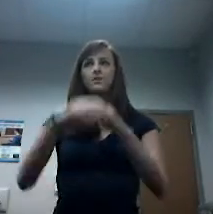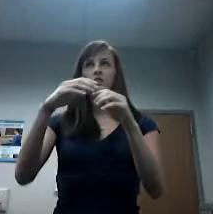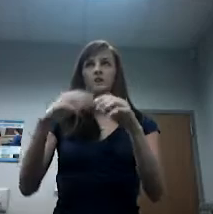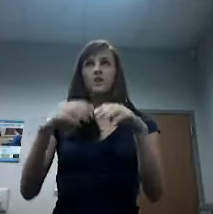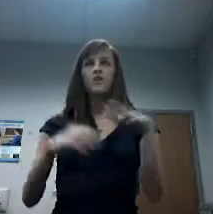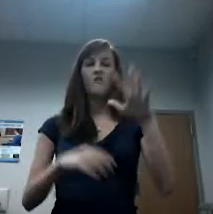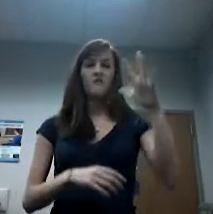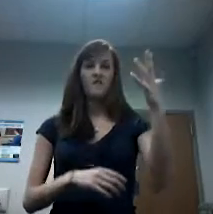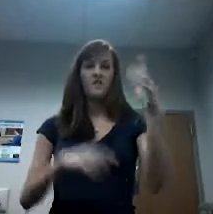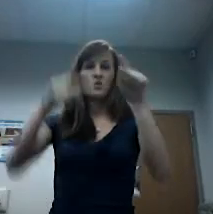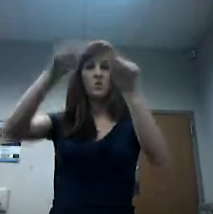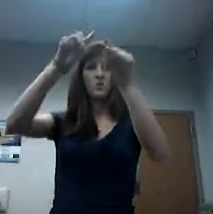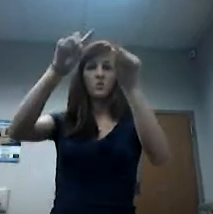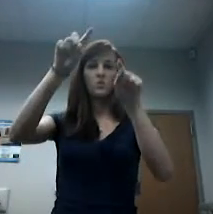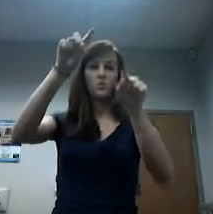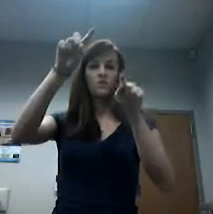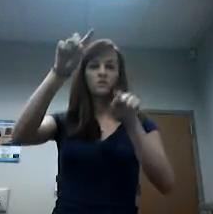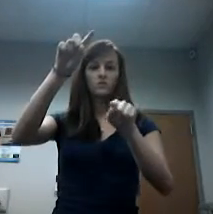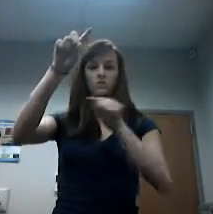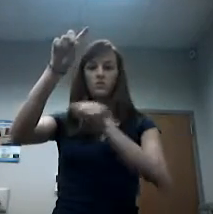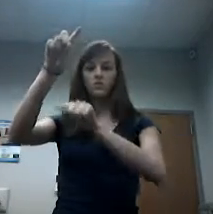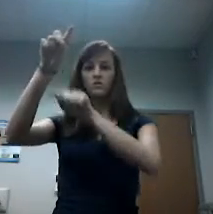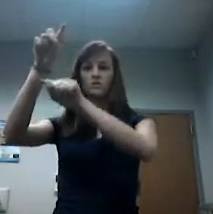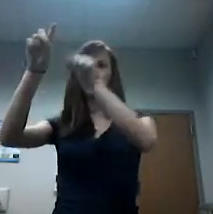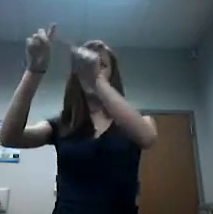fifths. Okay, each of these is 1/5 of the pie.